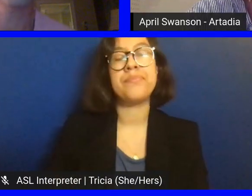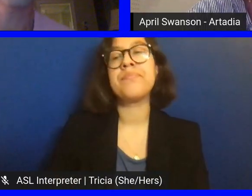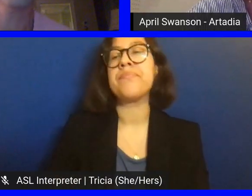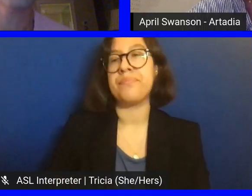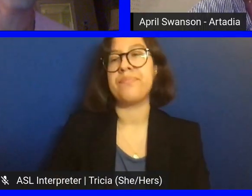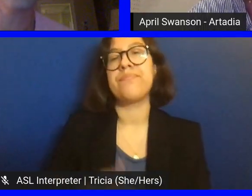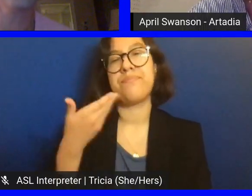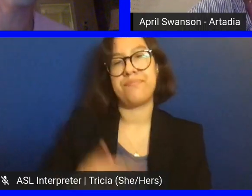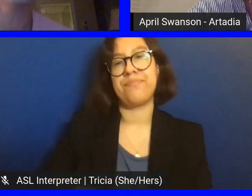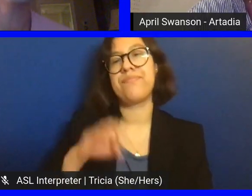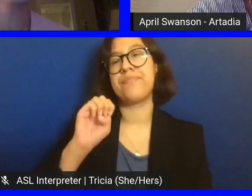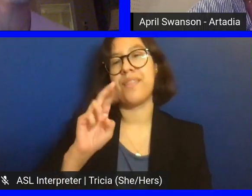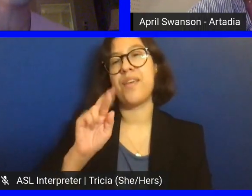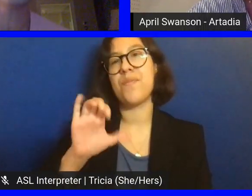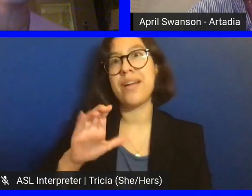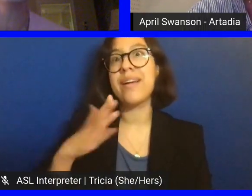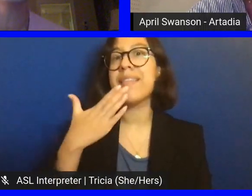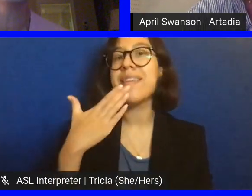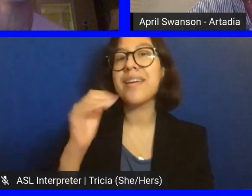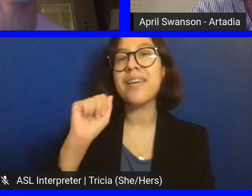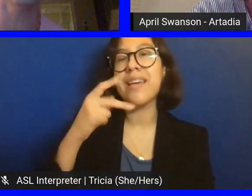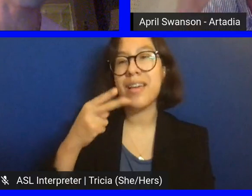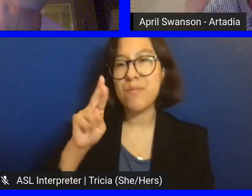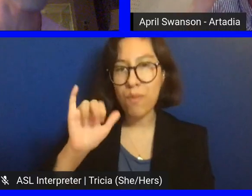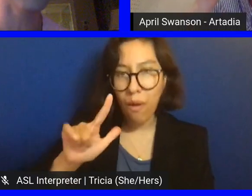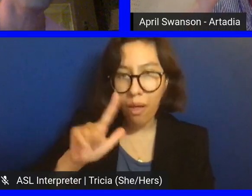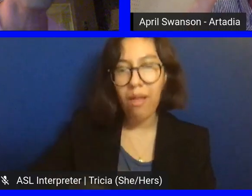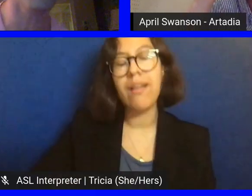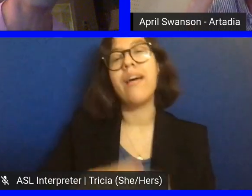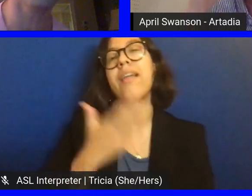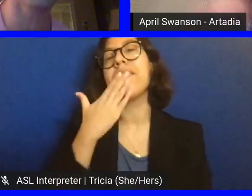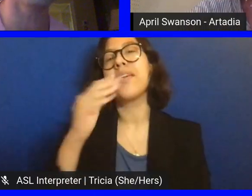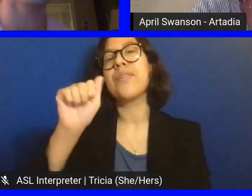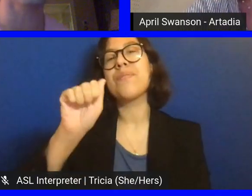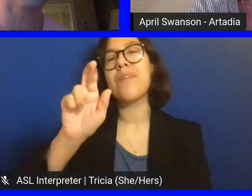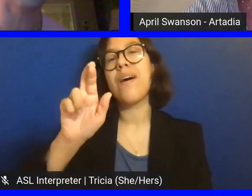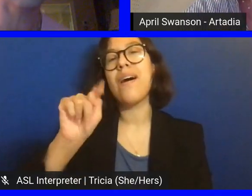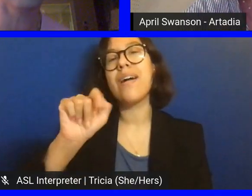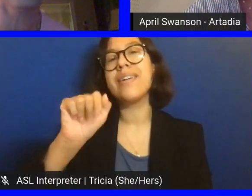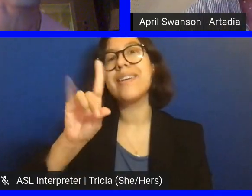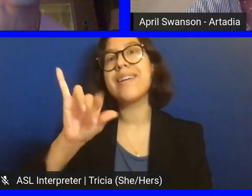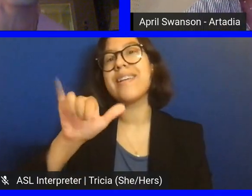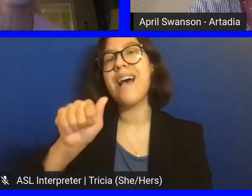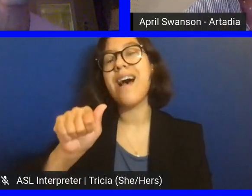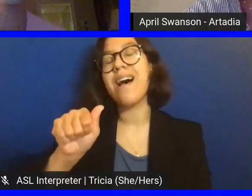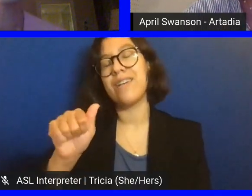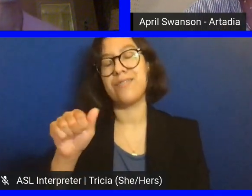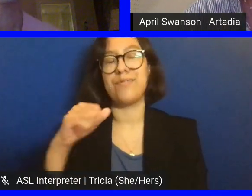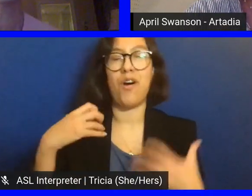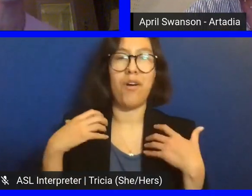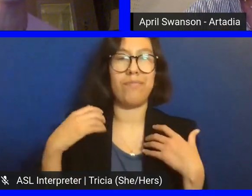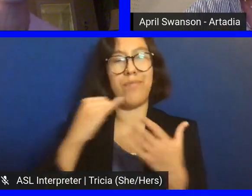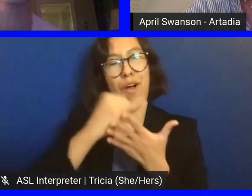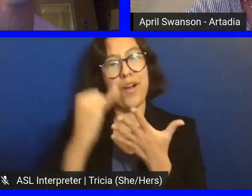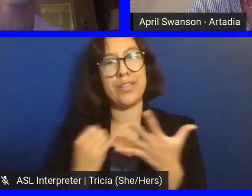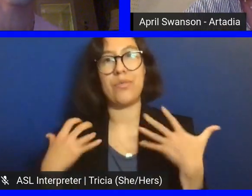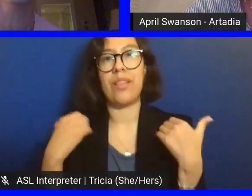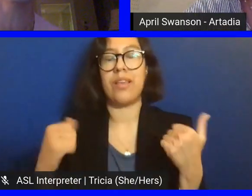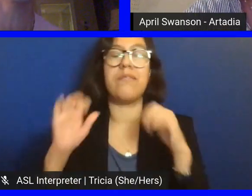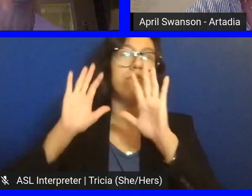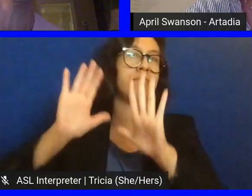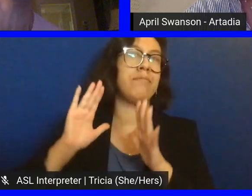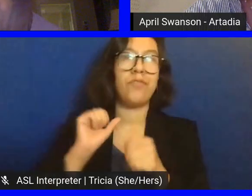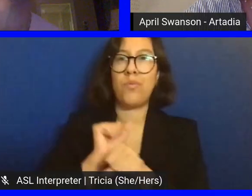Thanks, April. And thank you to Artadia for having us here and Artist Relief, which is doing such incredible work,